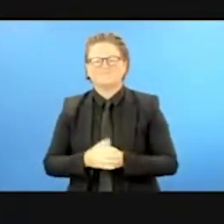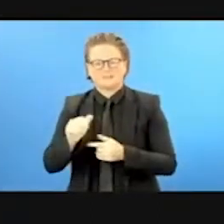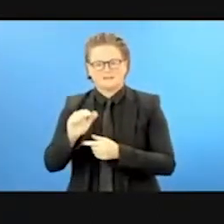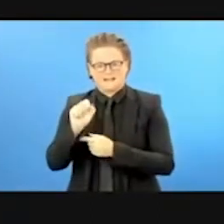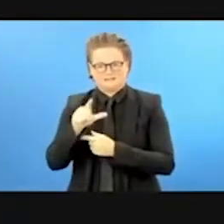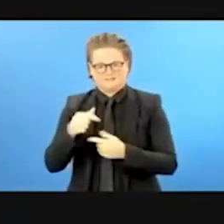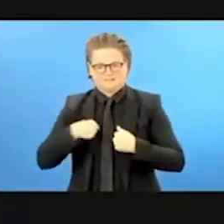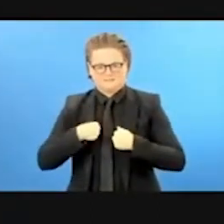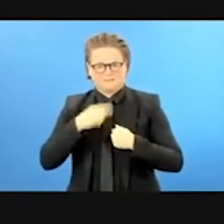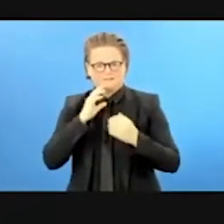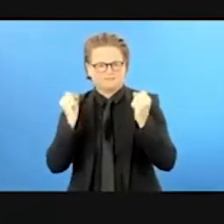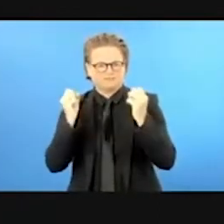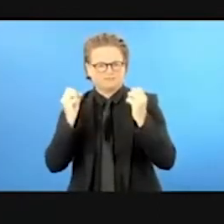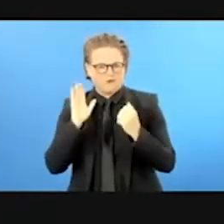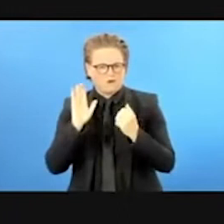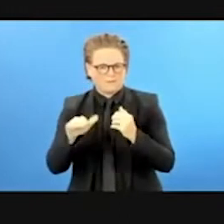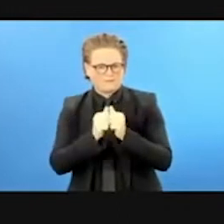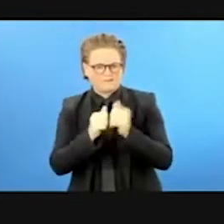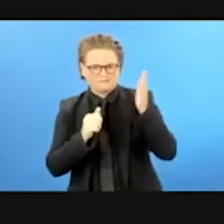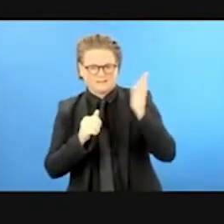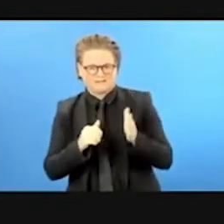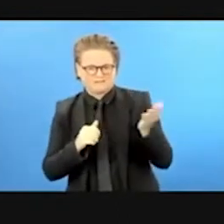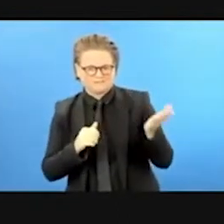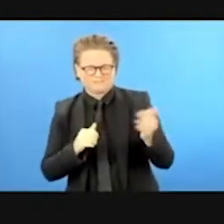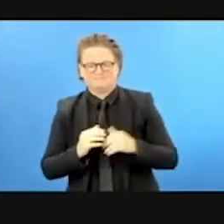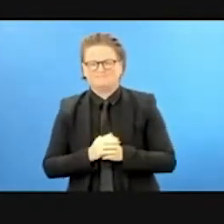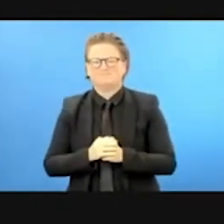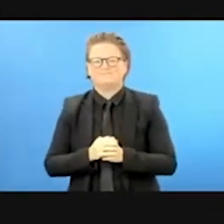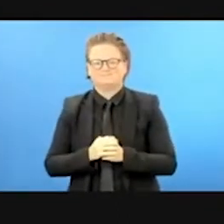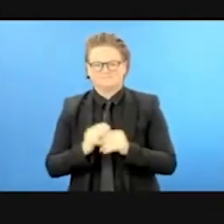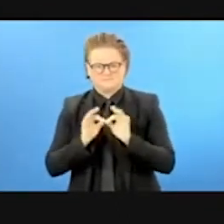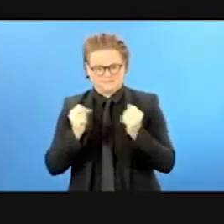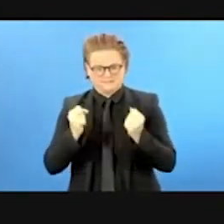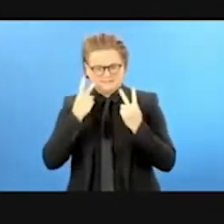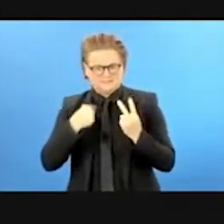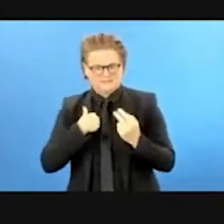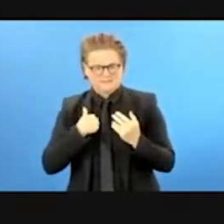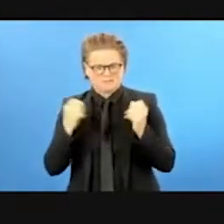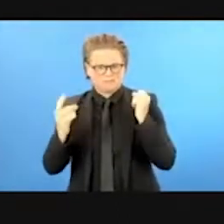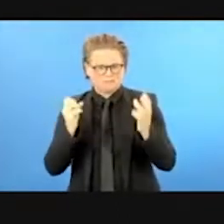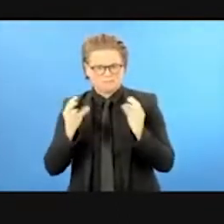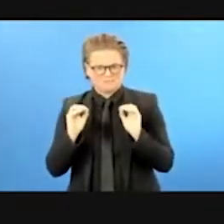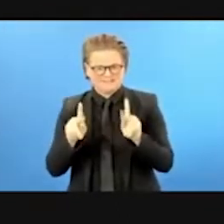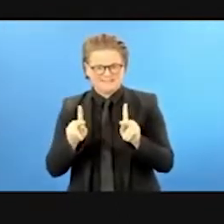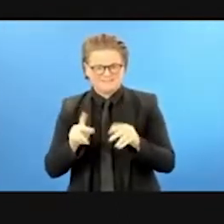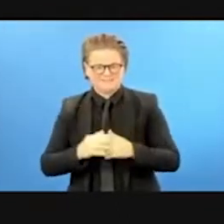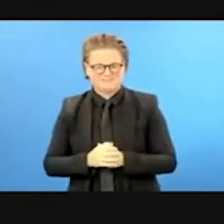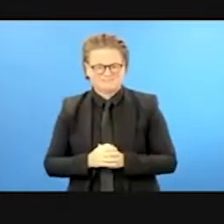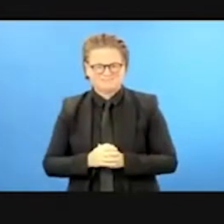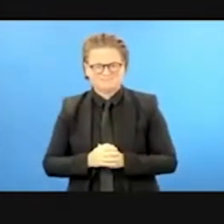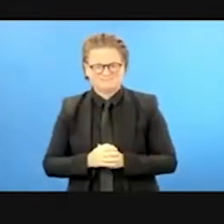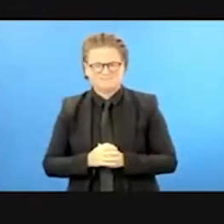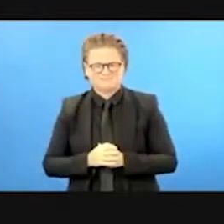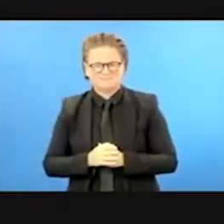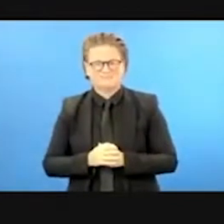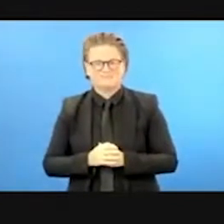the ASL interpreter as a larger thumbnail during a slide presentation, please click on the View button in the upper right-hand